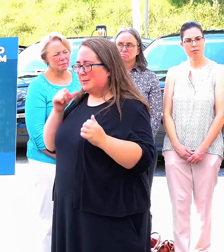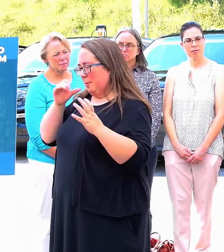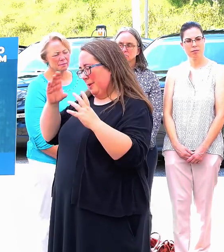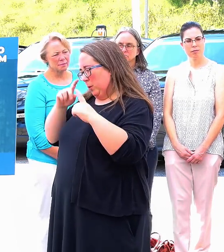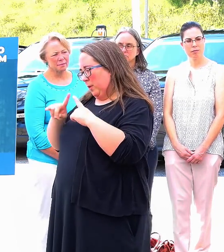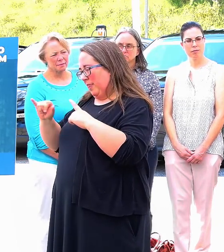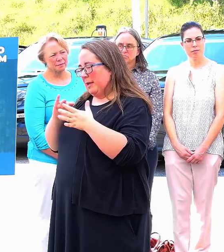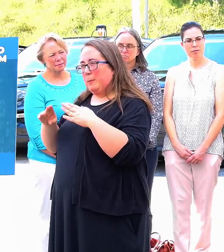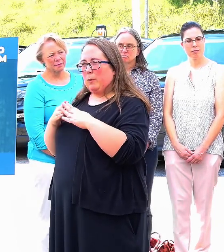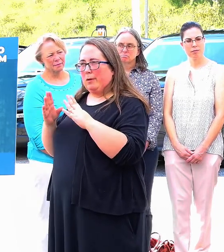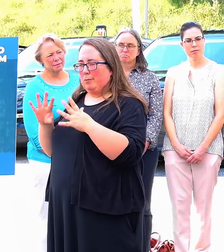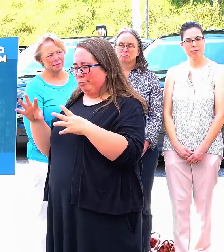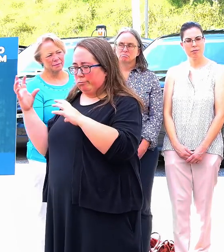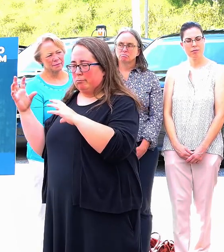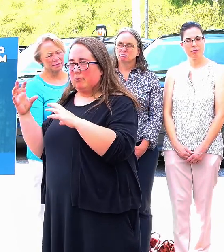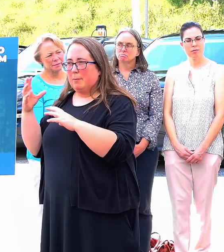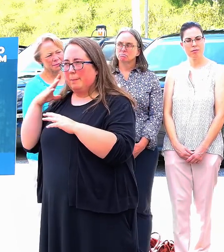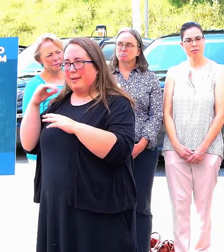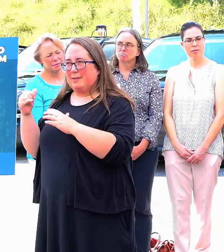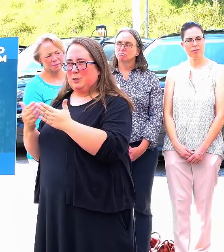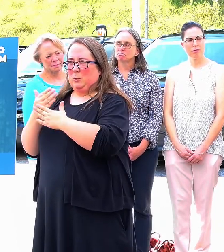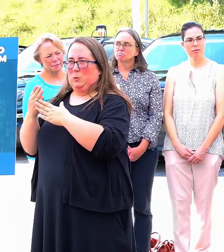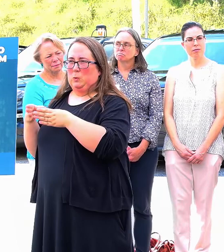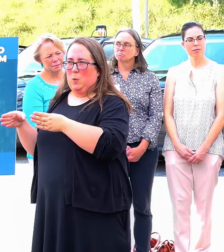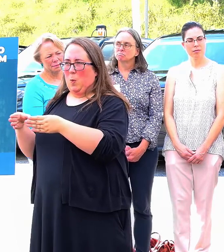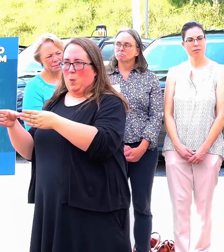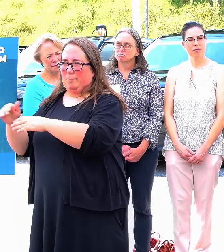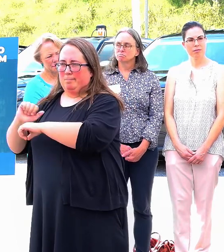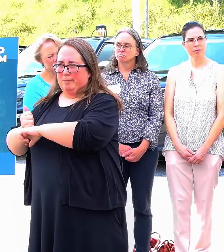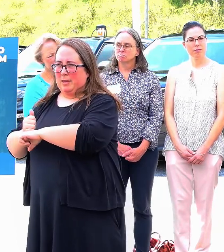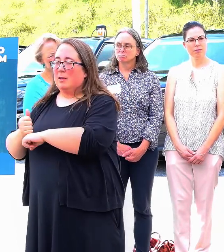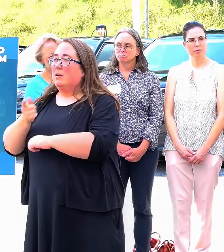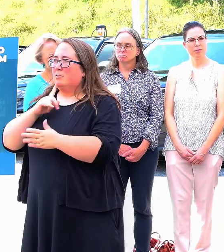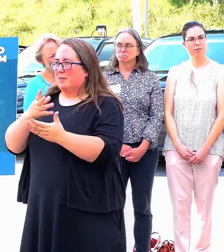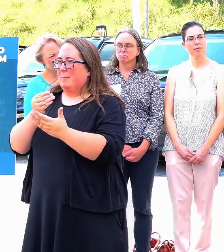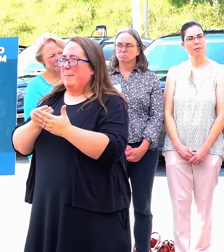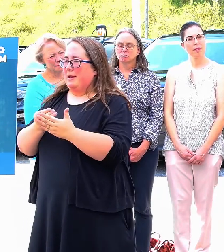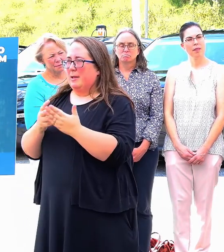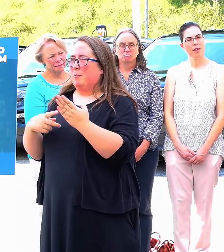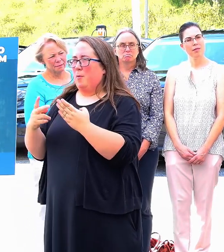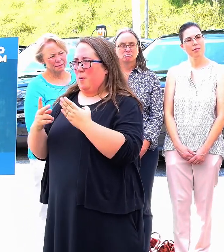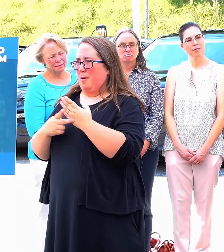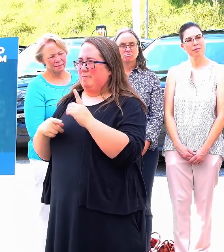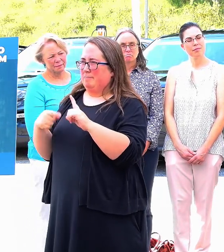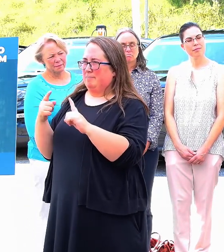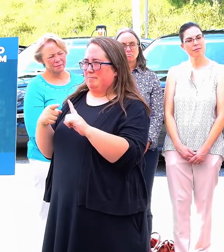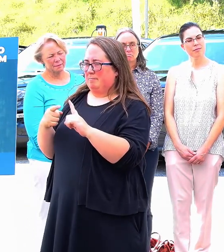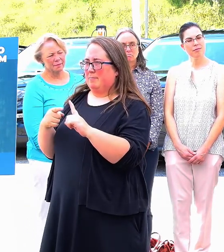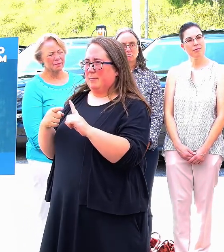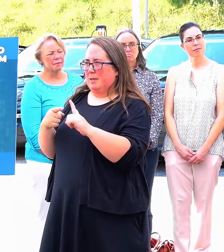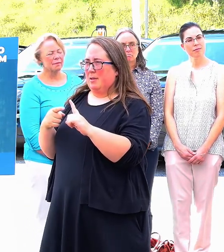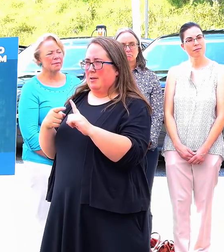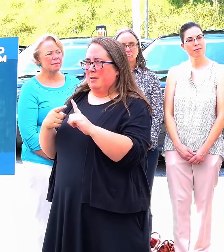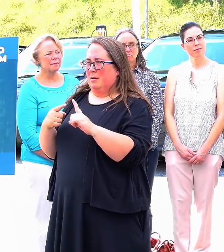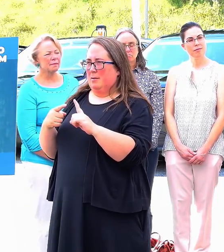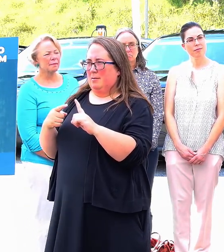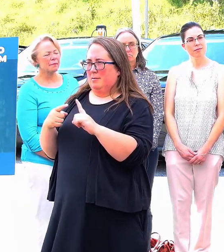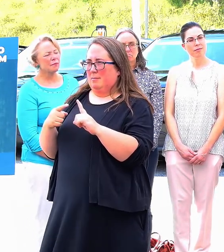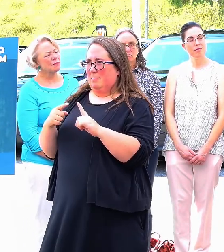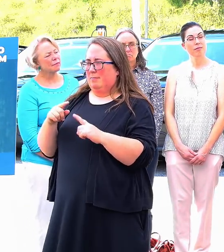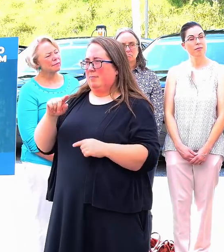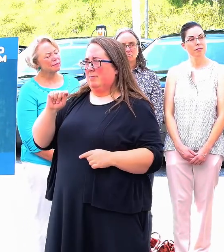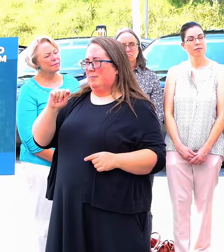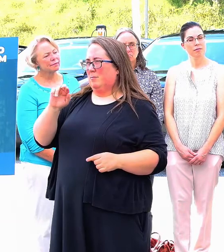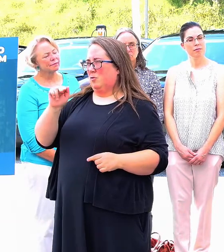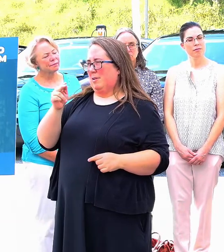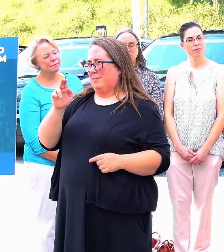has been divided as a result of those actions. There's money in here, a program I'm particularly proud about, transportation alternative